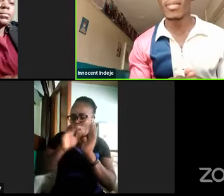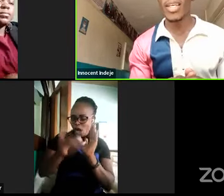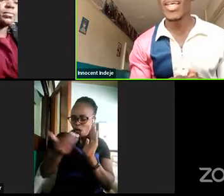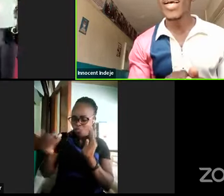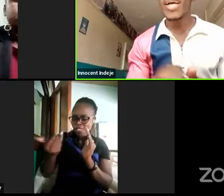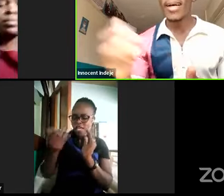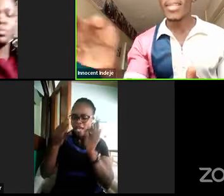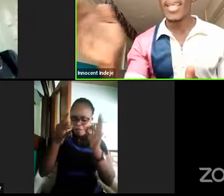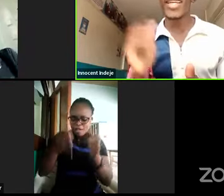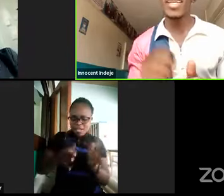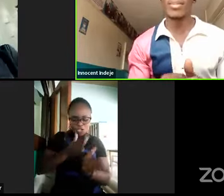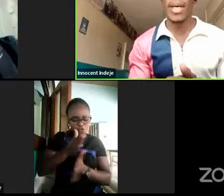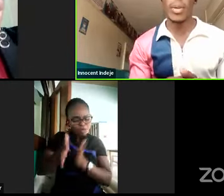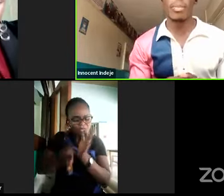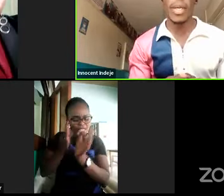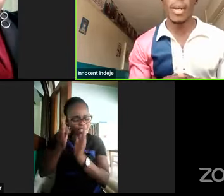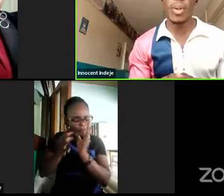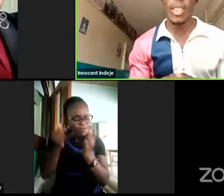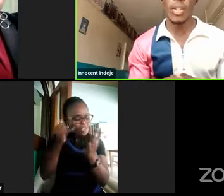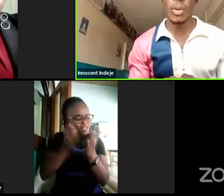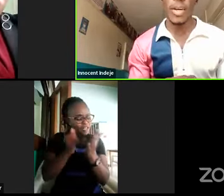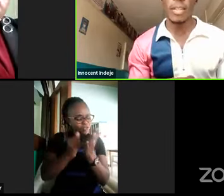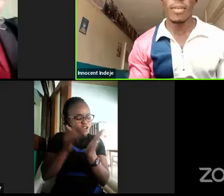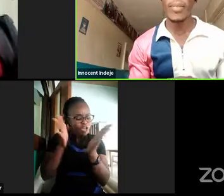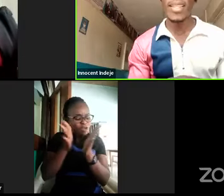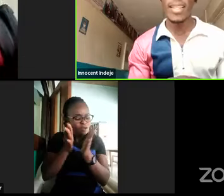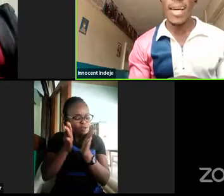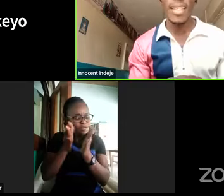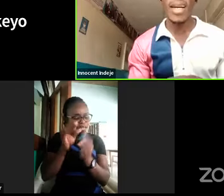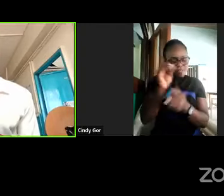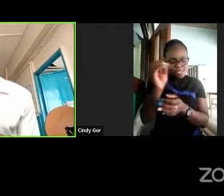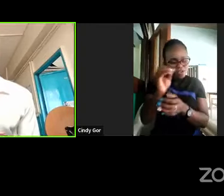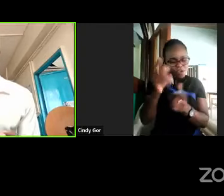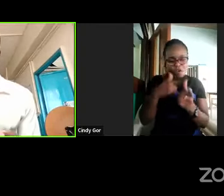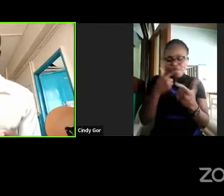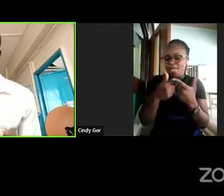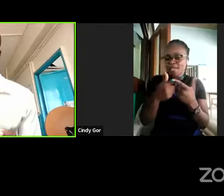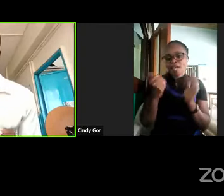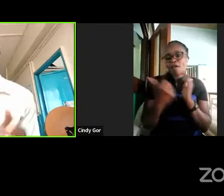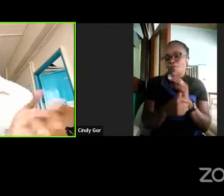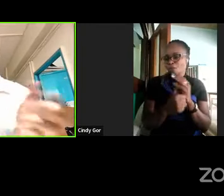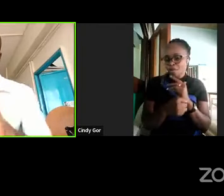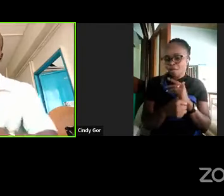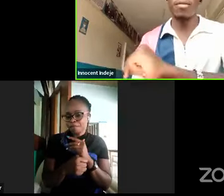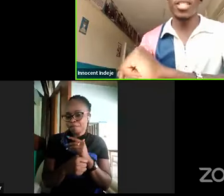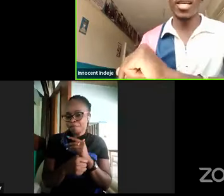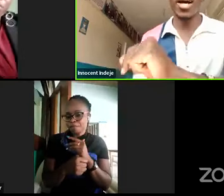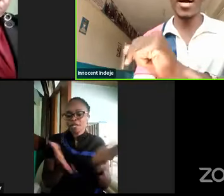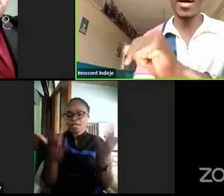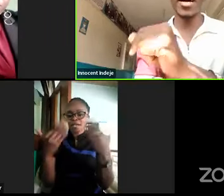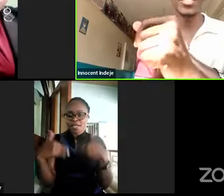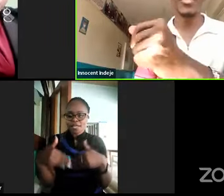effectively, their needs might not be looked into effectively. The third thing I want to look at is the aspect of inclusivity in